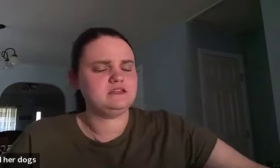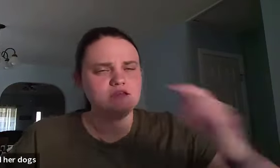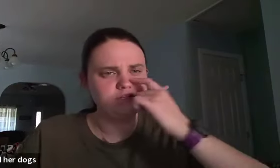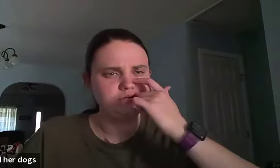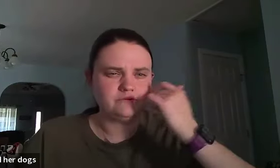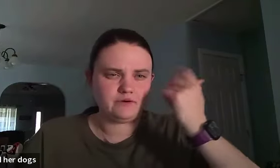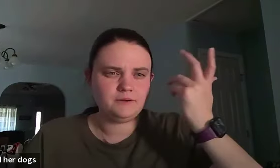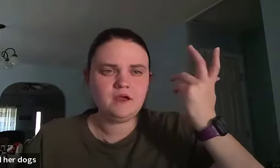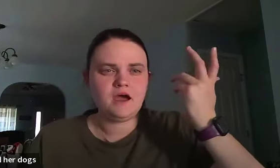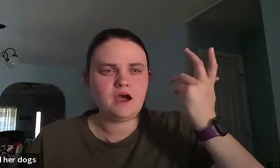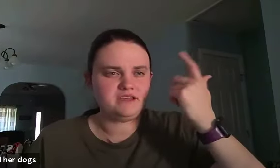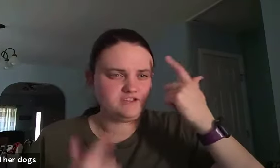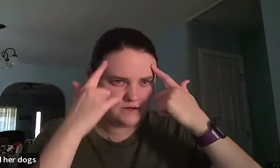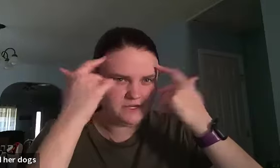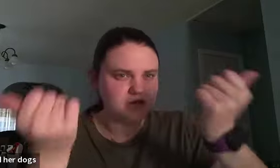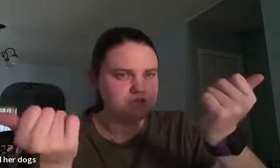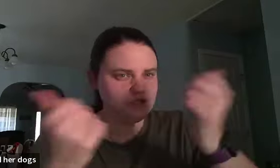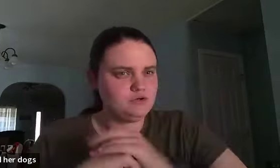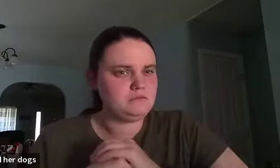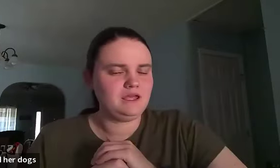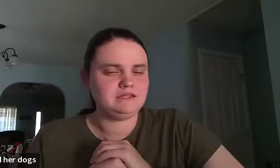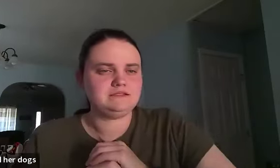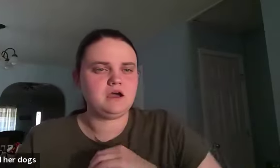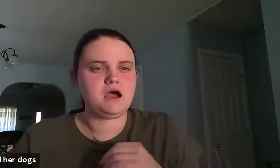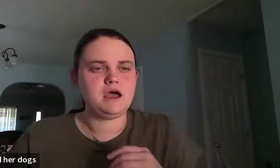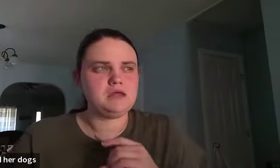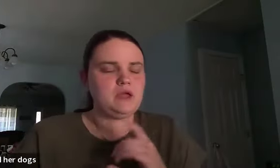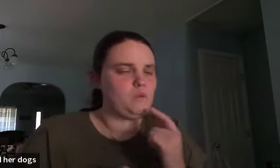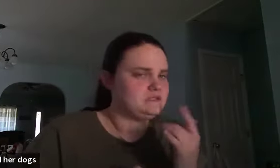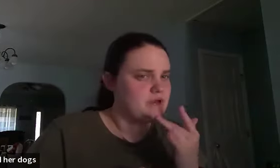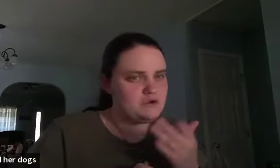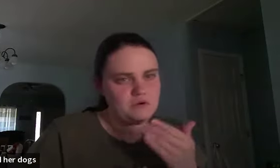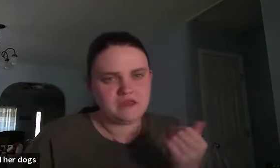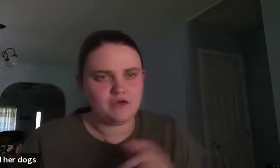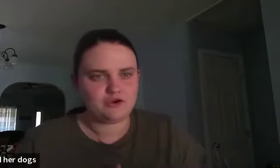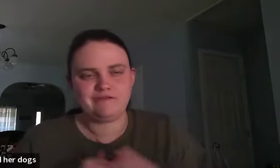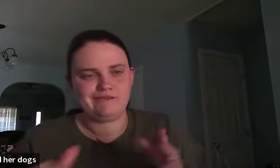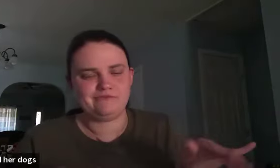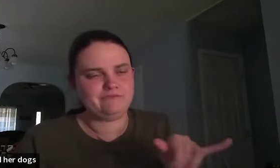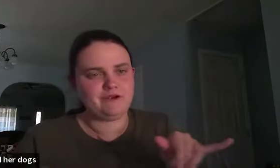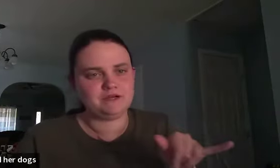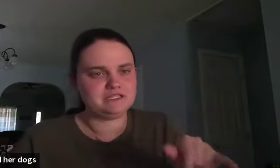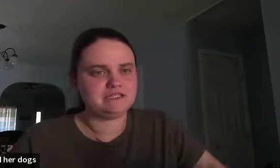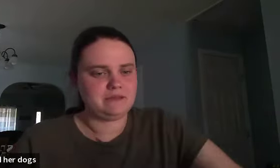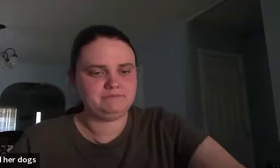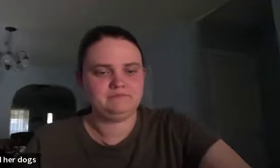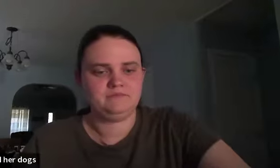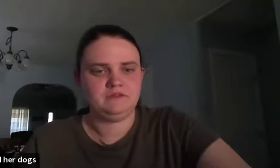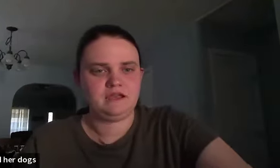Sunday that you prefer. It's very much up to you. It's not like one's better or the other. They're very much the same.